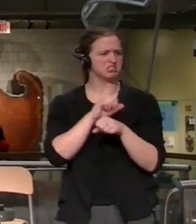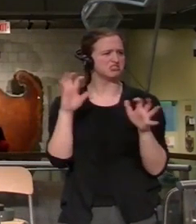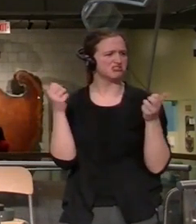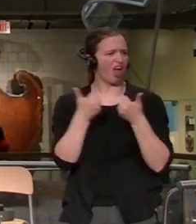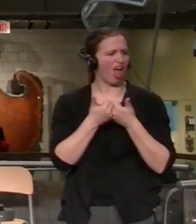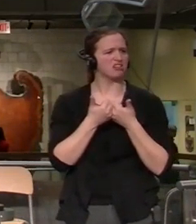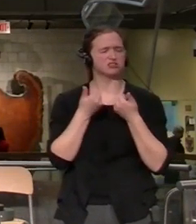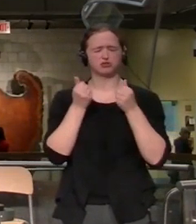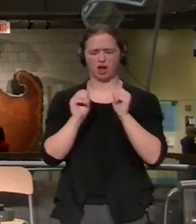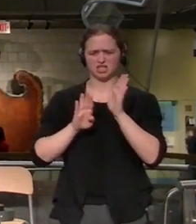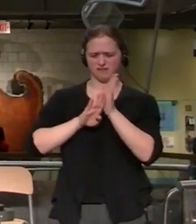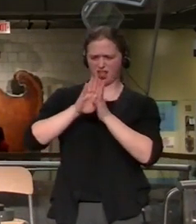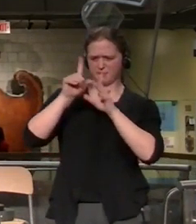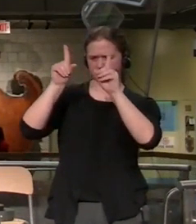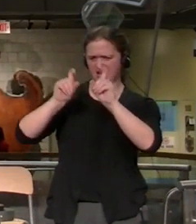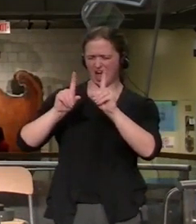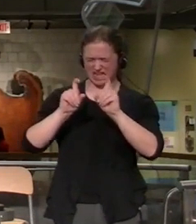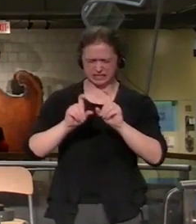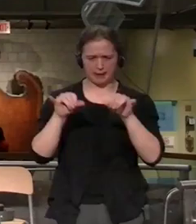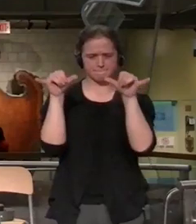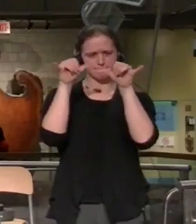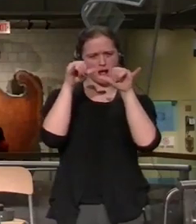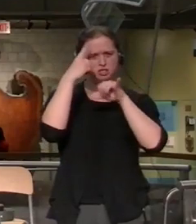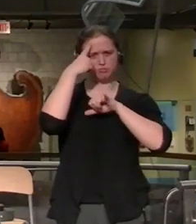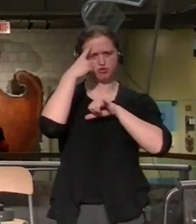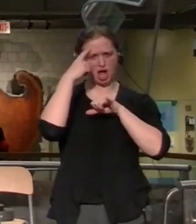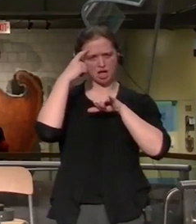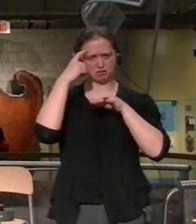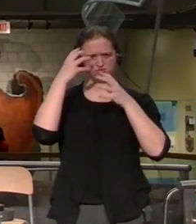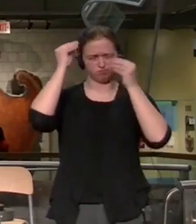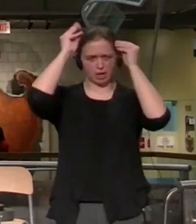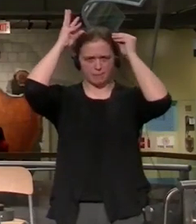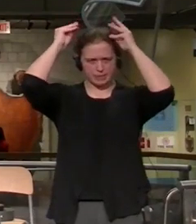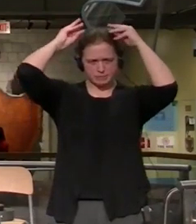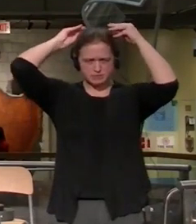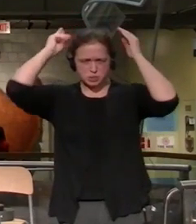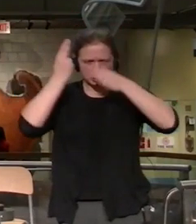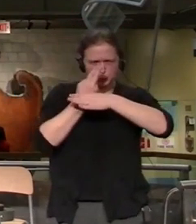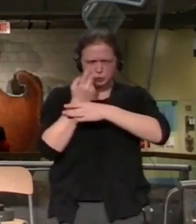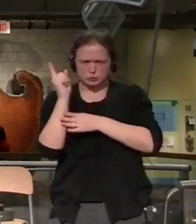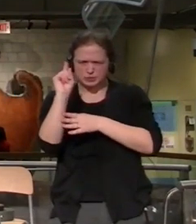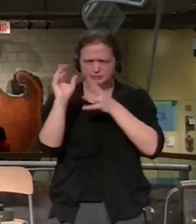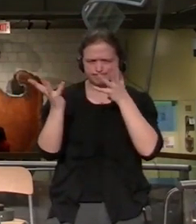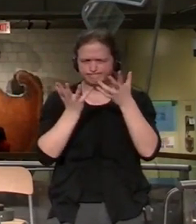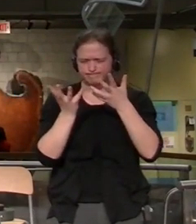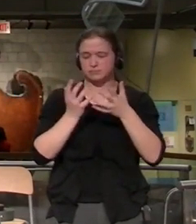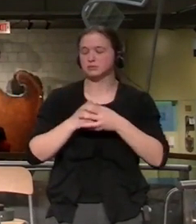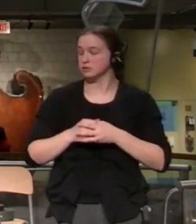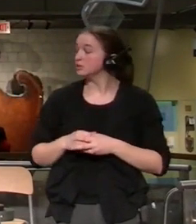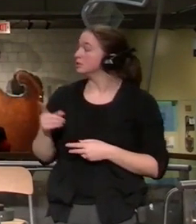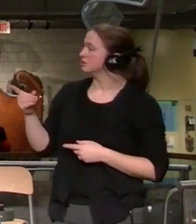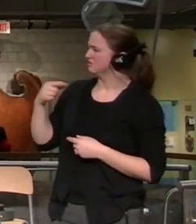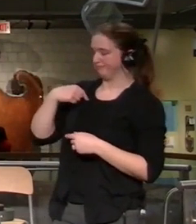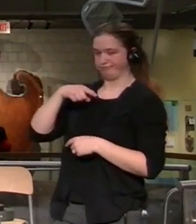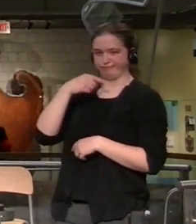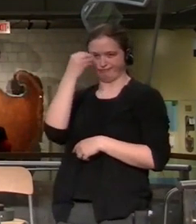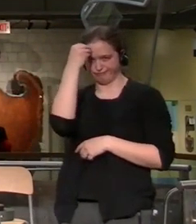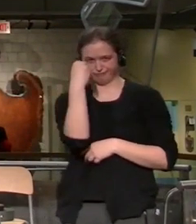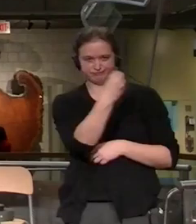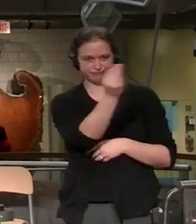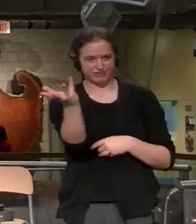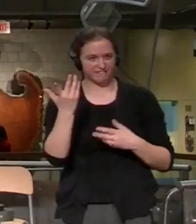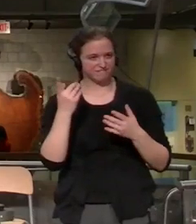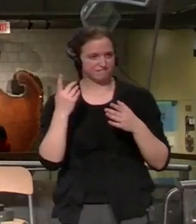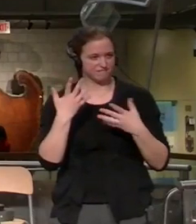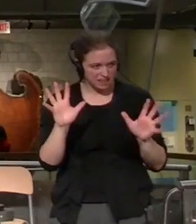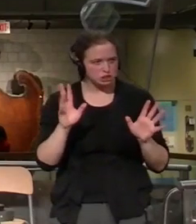interested in measuring. And so what you see here is the hippocampus lighting up. So we have a task, and like I said, this was used in rodents to study, you know,